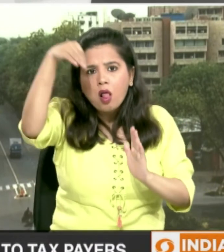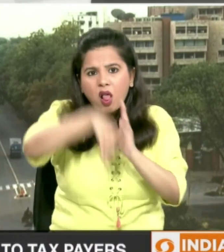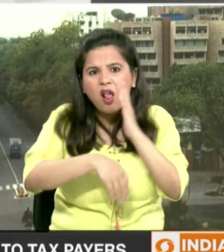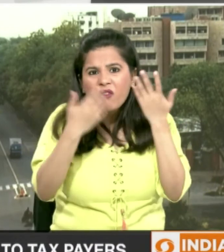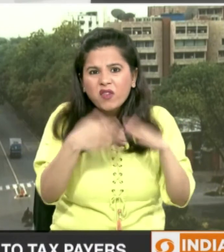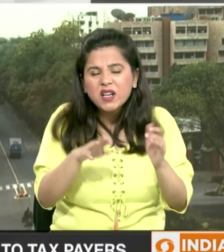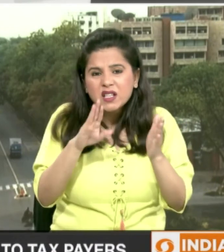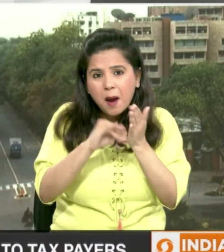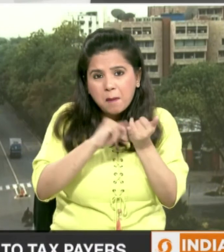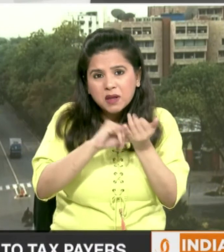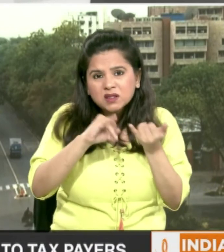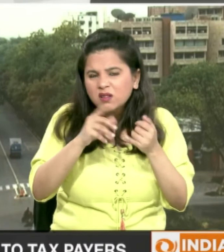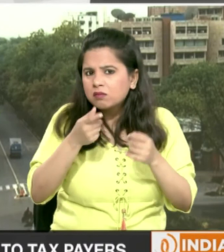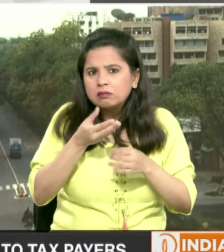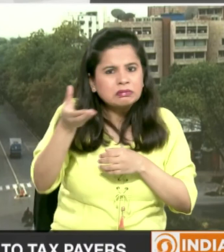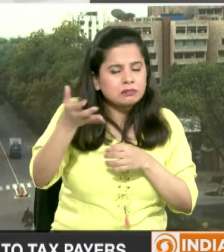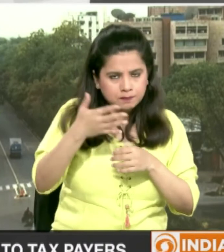MSMEs.